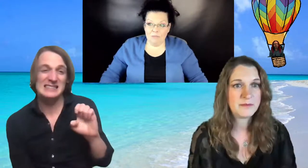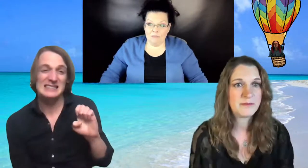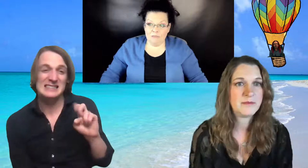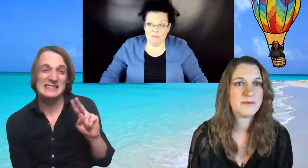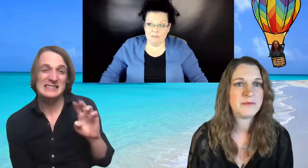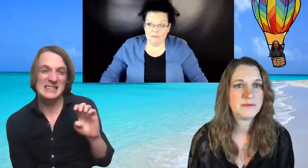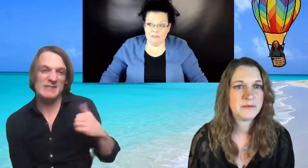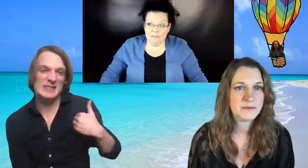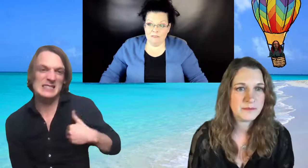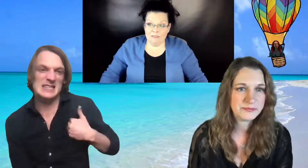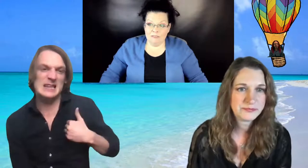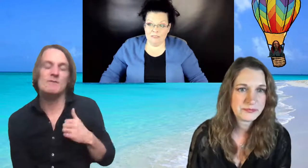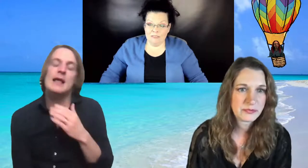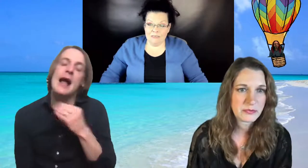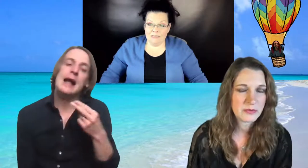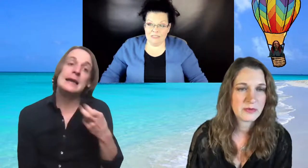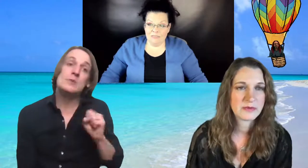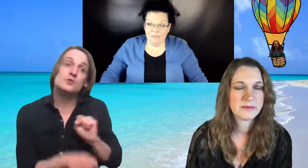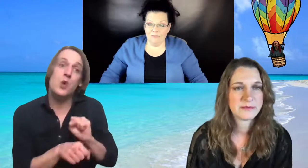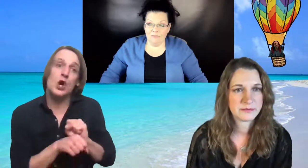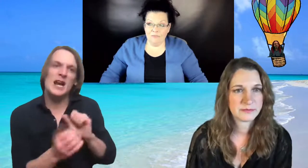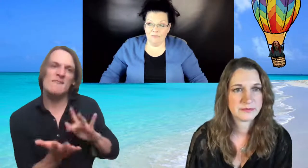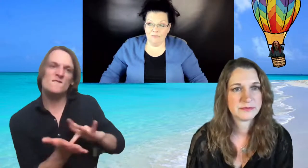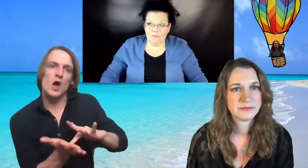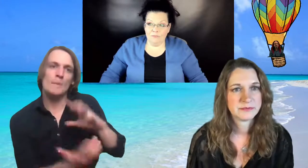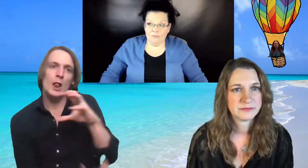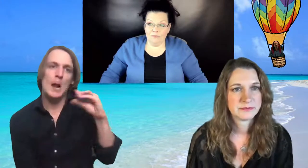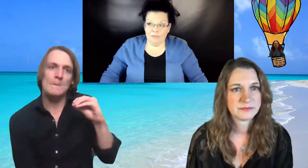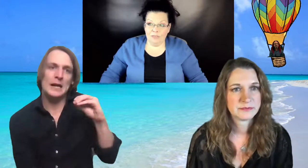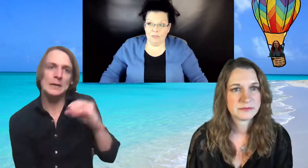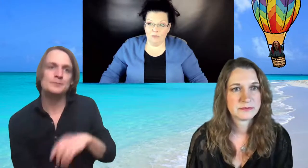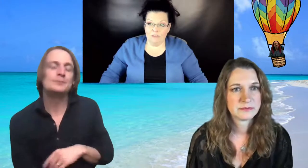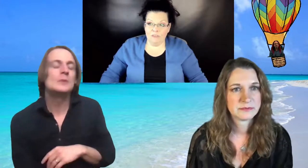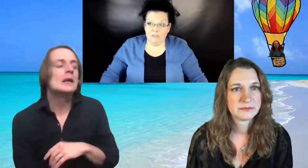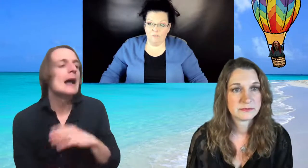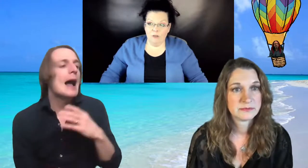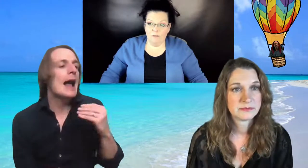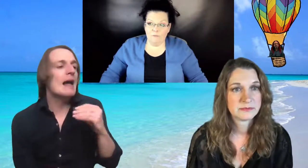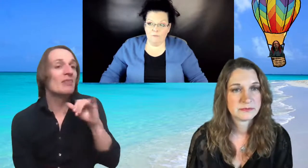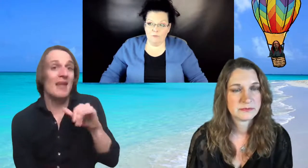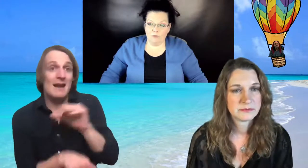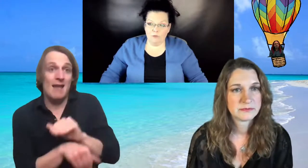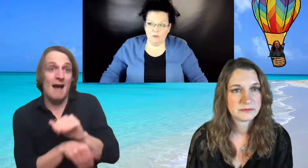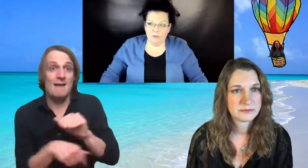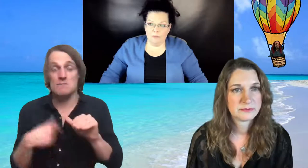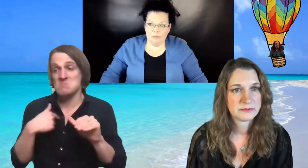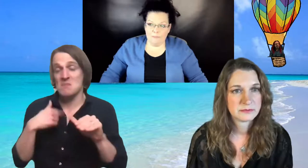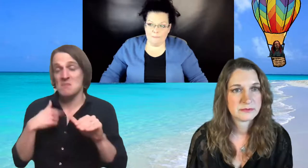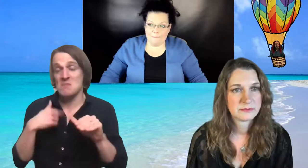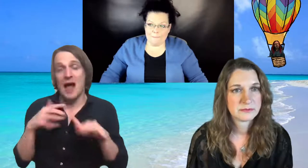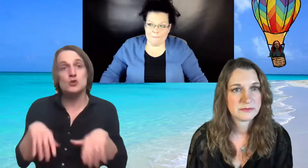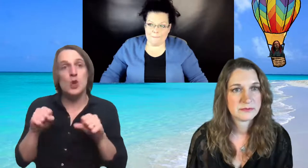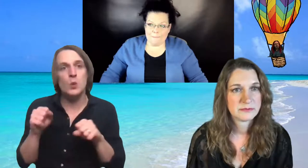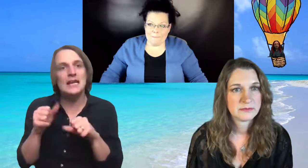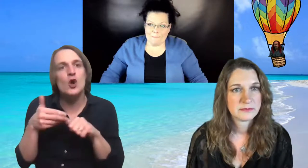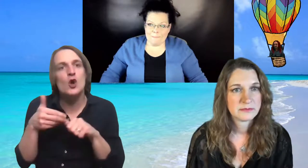my husband, his name is Steve, and he worked at the pharmaceutical company.